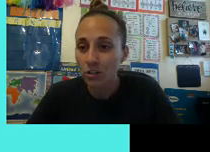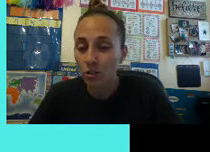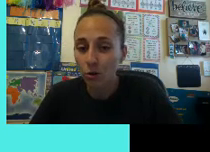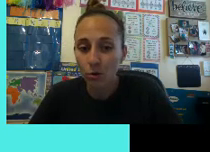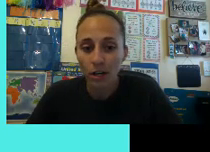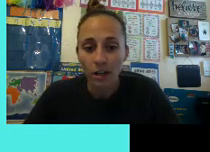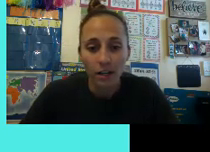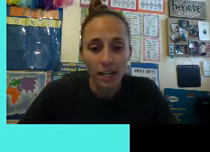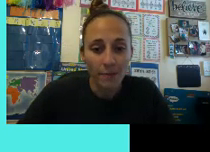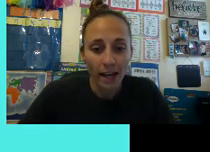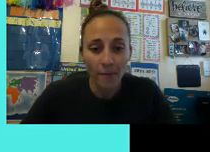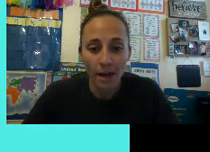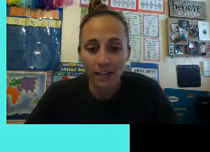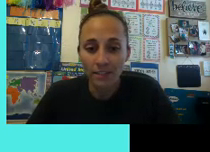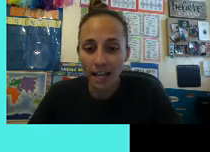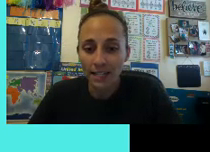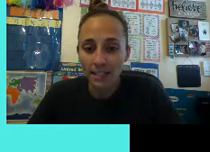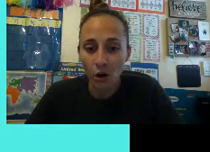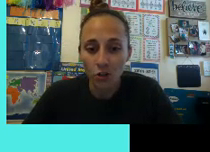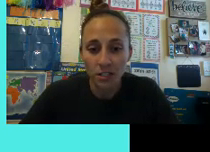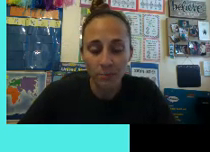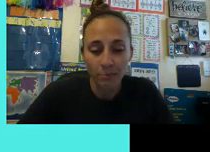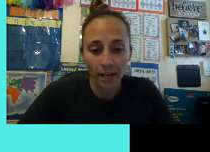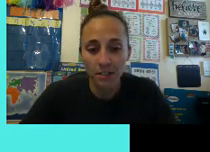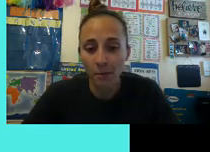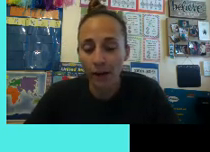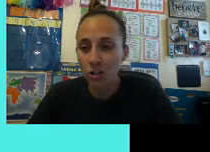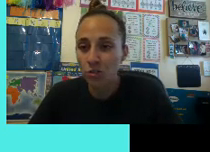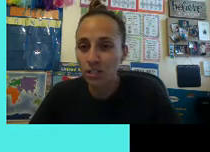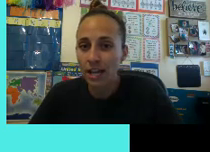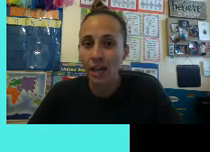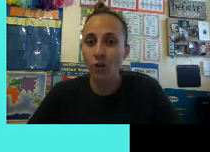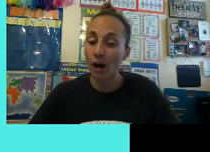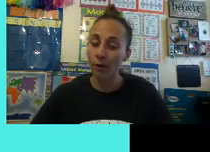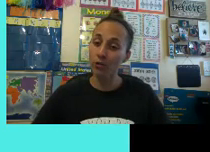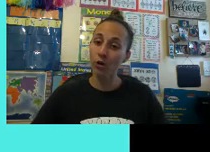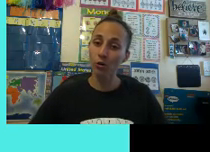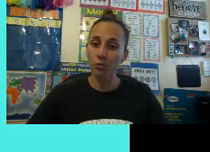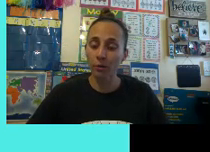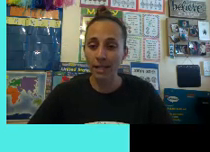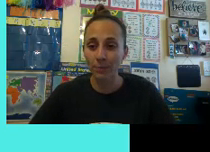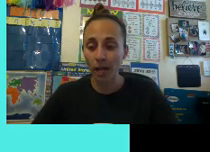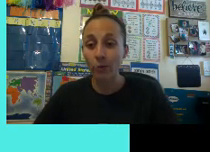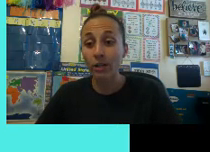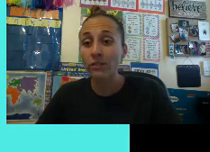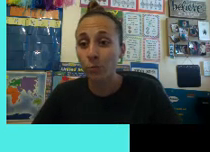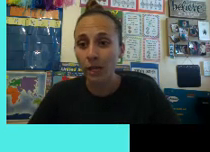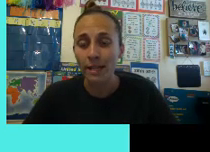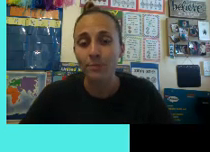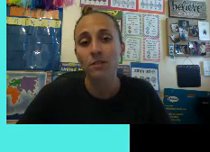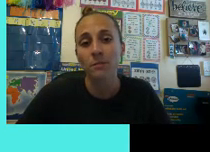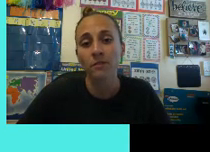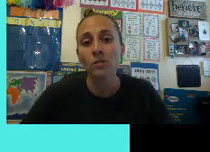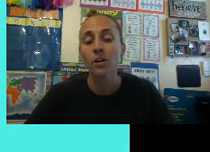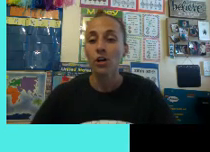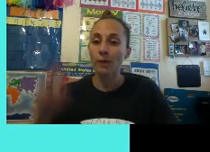language. So he made up many of the signs that coaches and players and umpires use today. You know how when you go to a baseball game, or even if you play